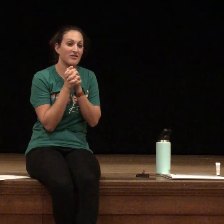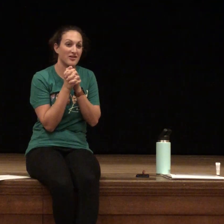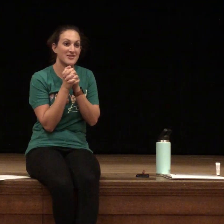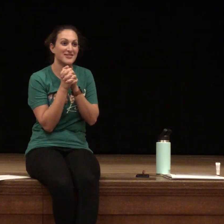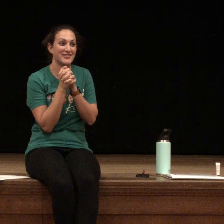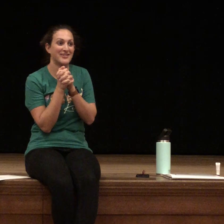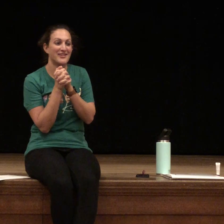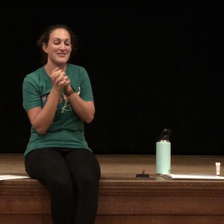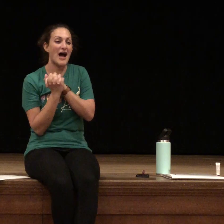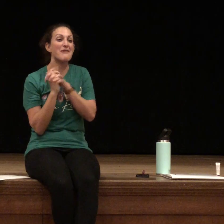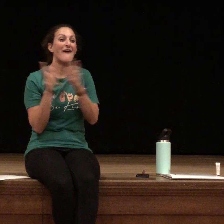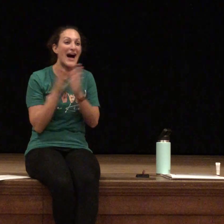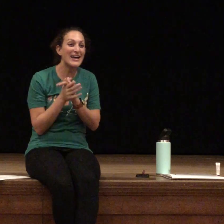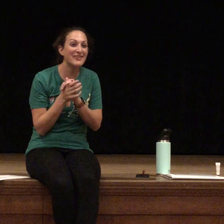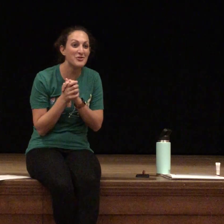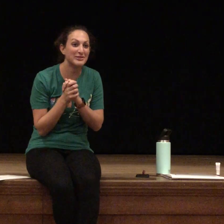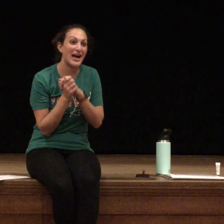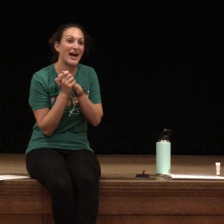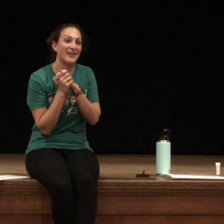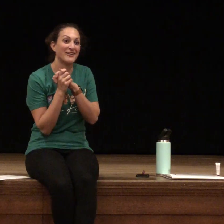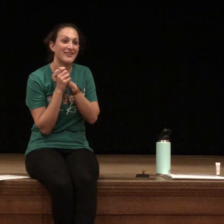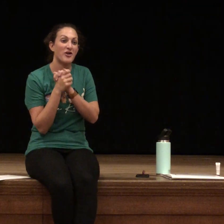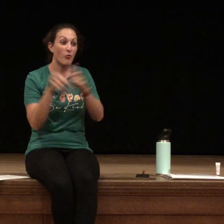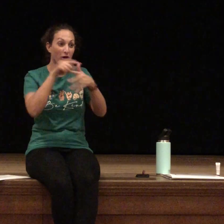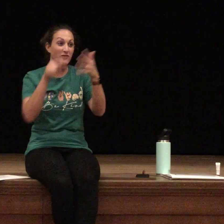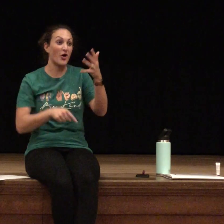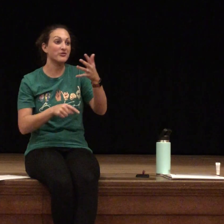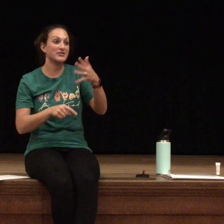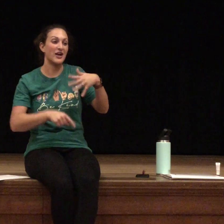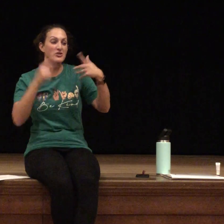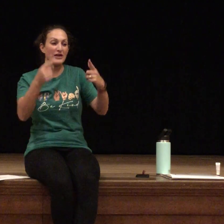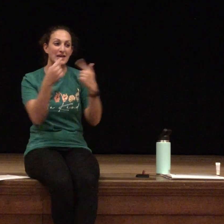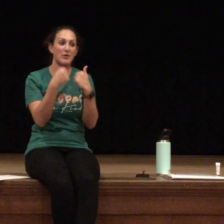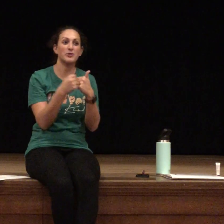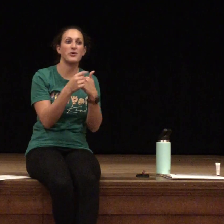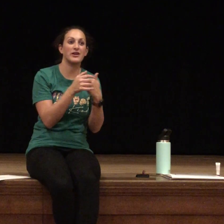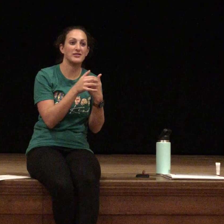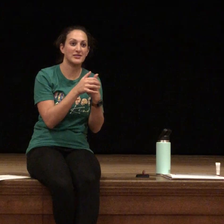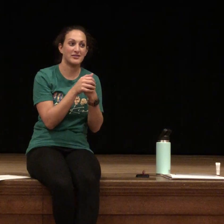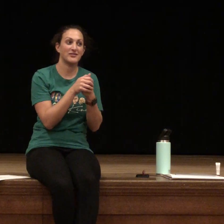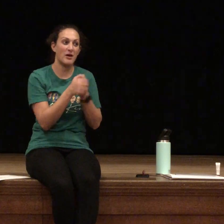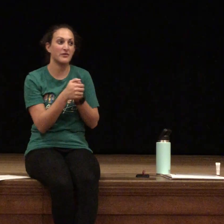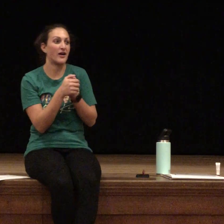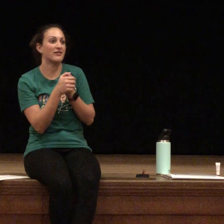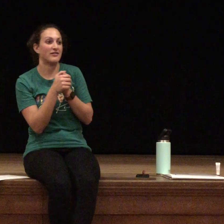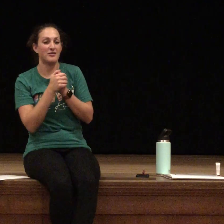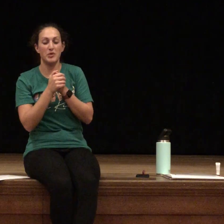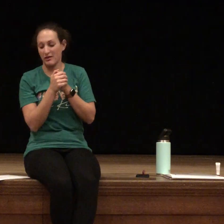Good? How about I give you a sign, one of those, and you guys tell me which one it is? How about that? Play a little